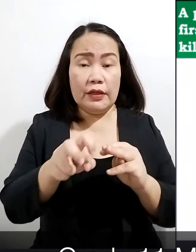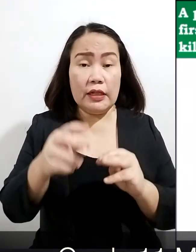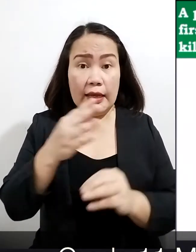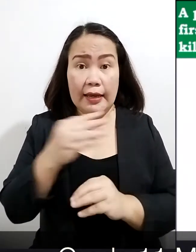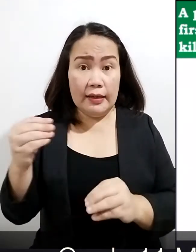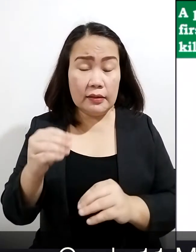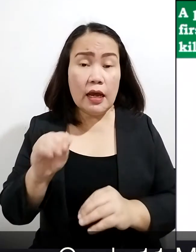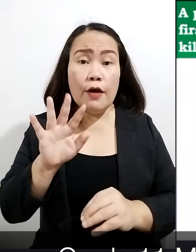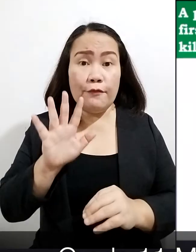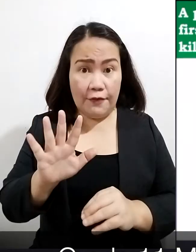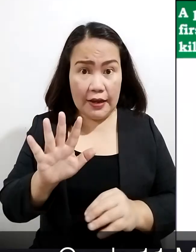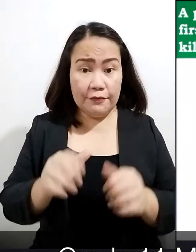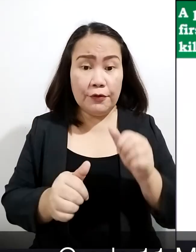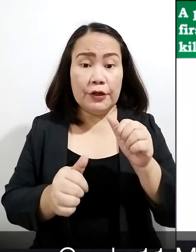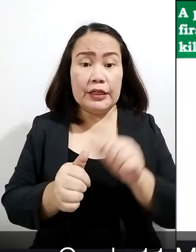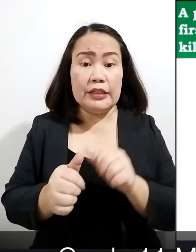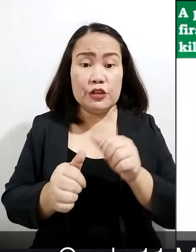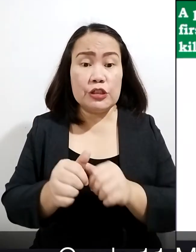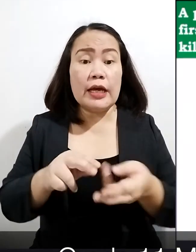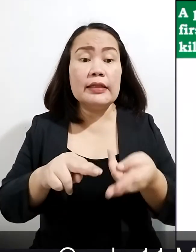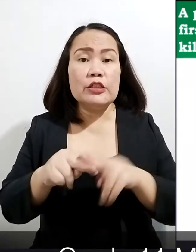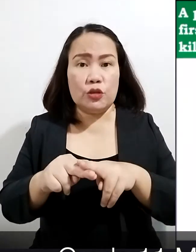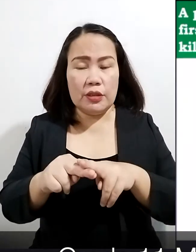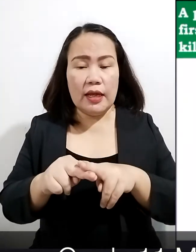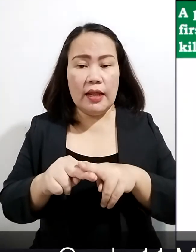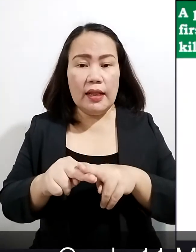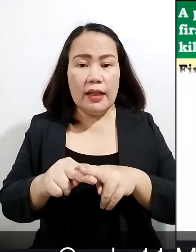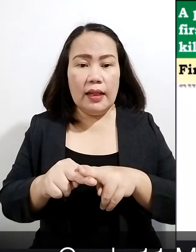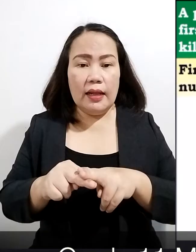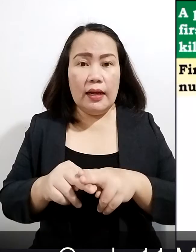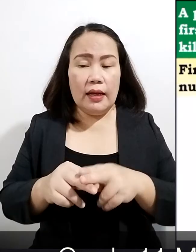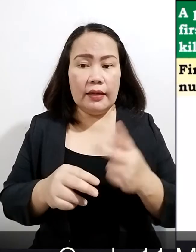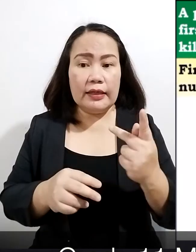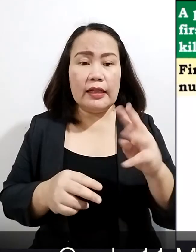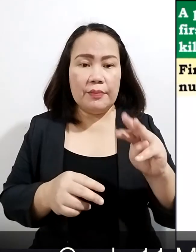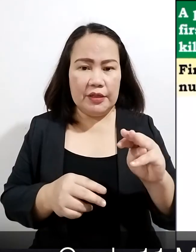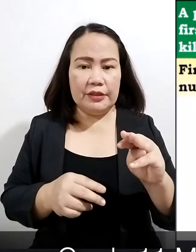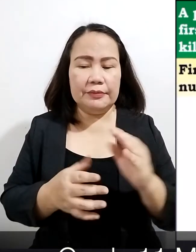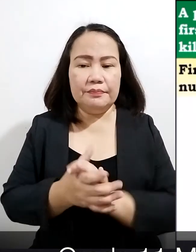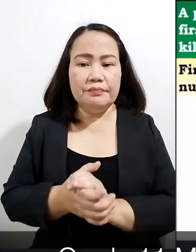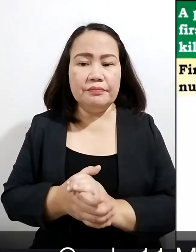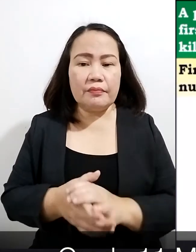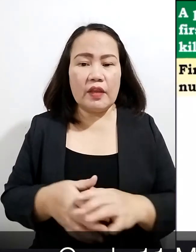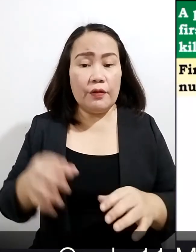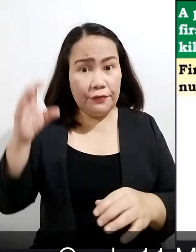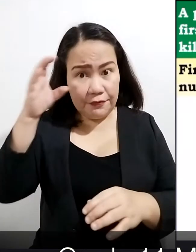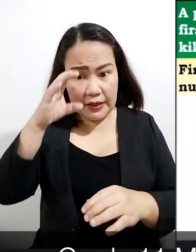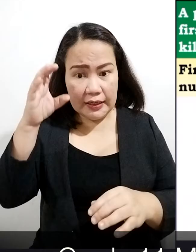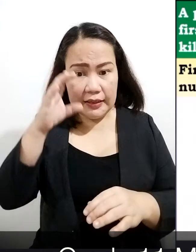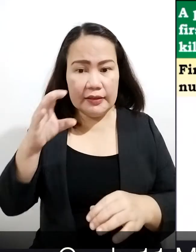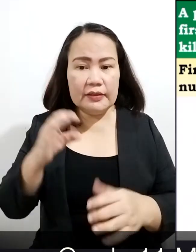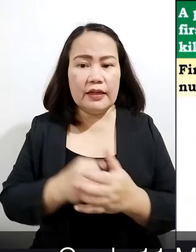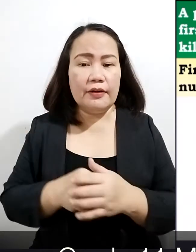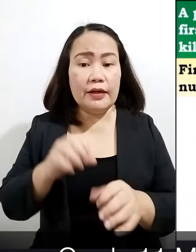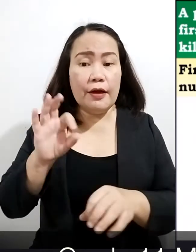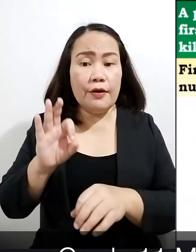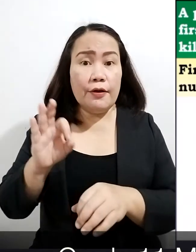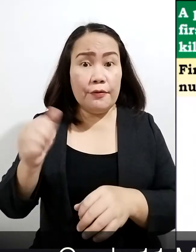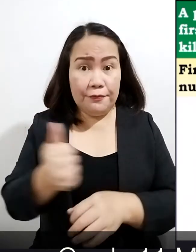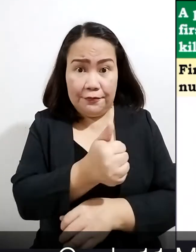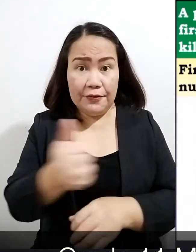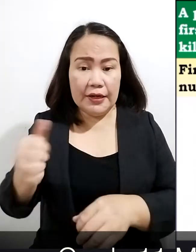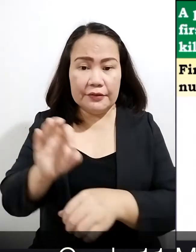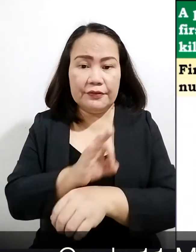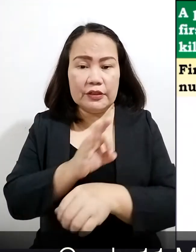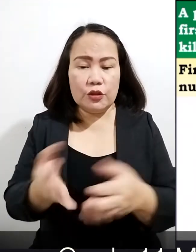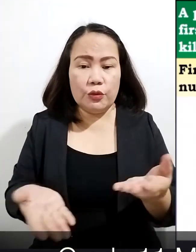each additional integer kilometer over the proposed fare. Find the fare function f of x where x